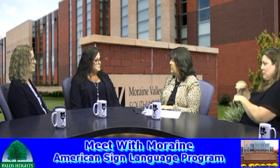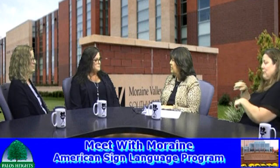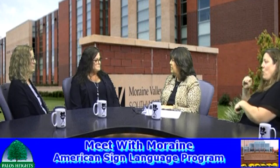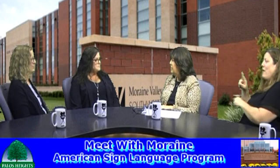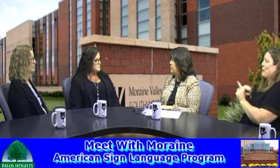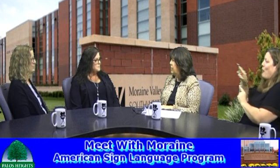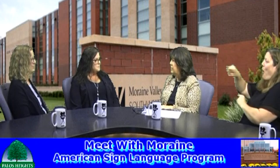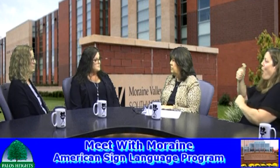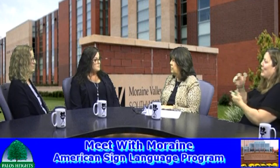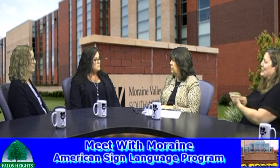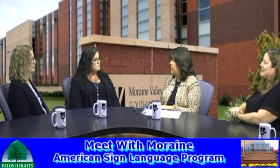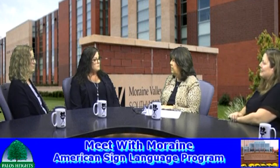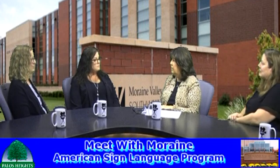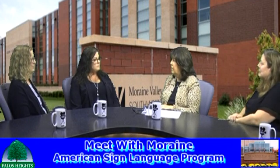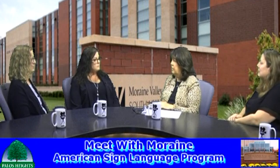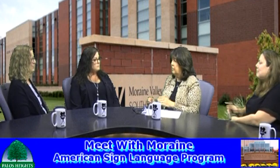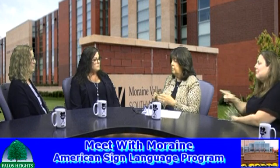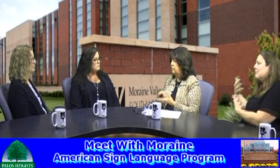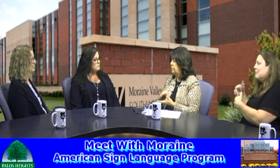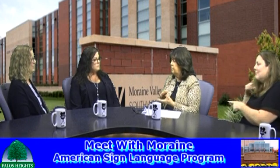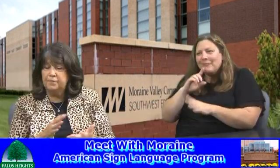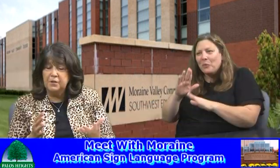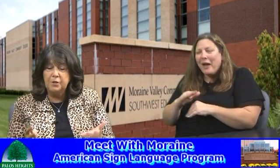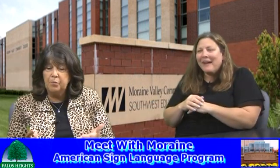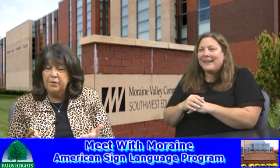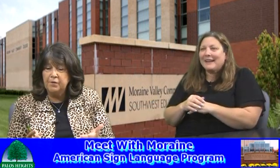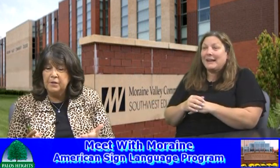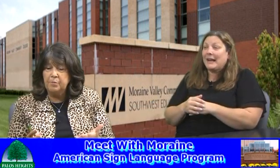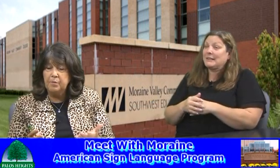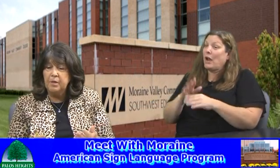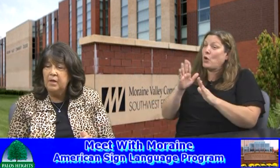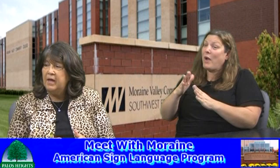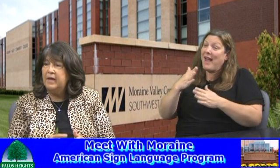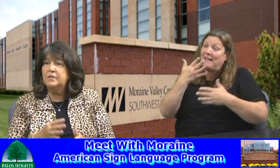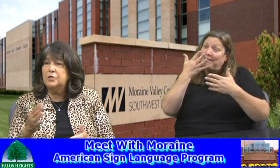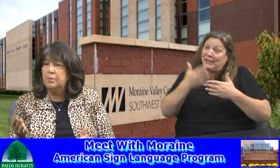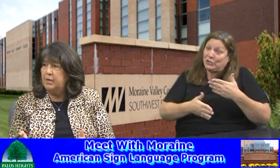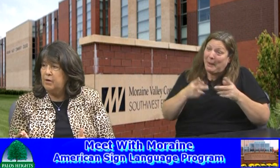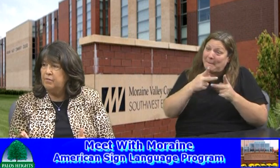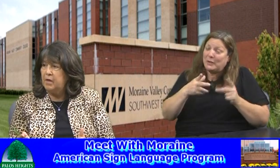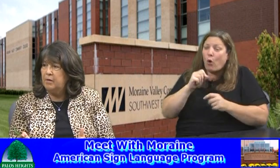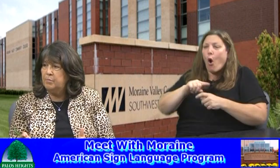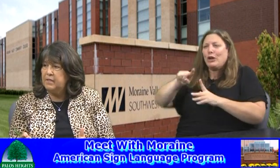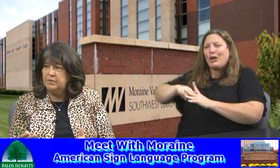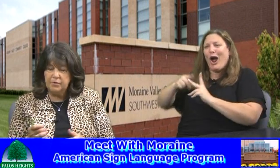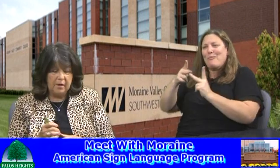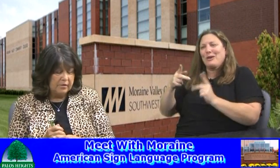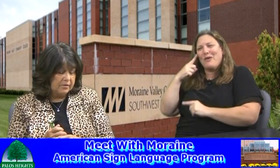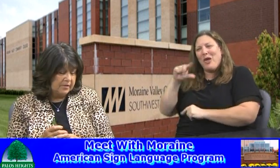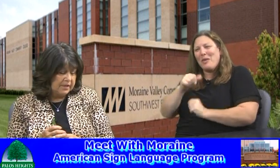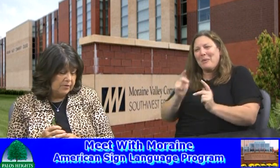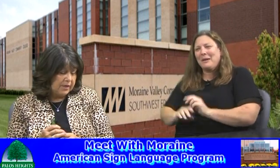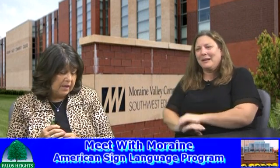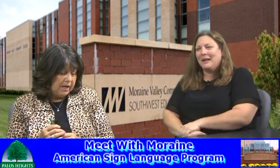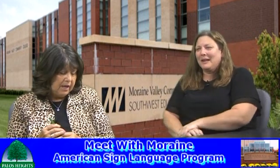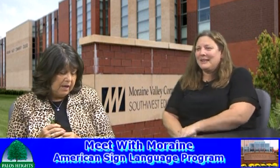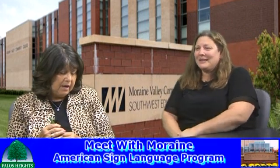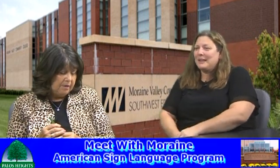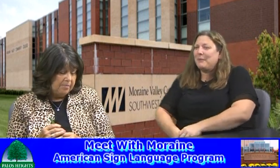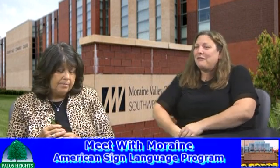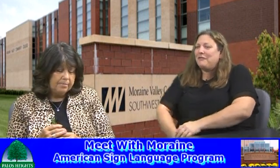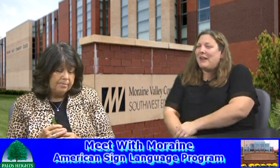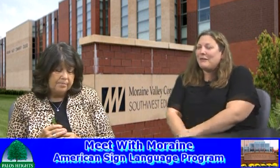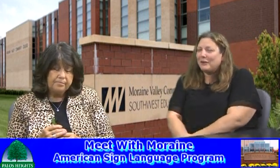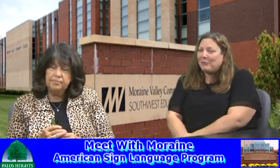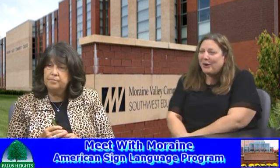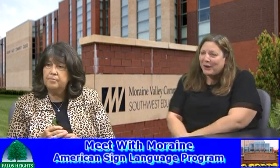Valley. That's great. So it's a great either finishing point for some people, and it's a jumping off place for others. That's great. Yes,